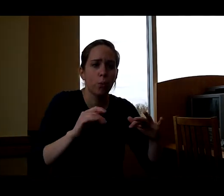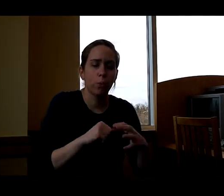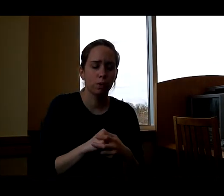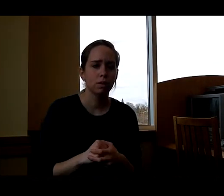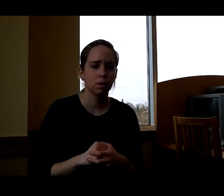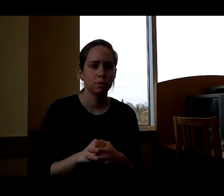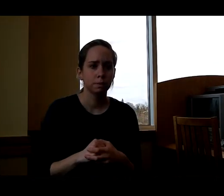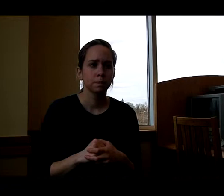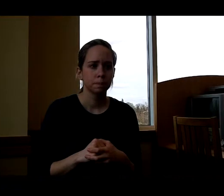can